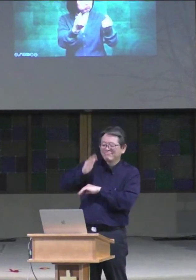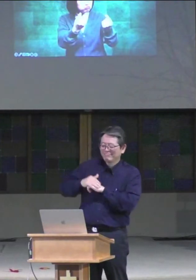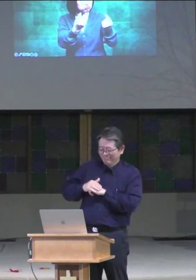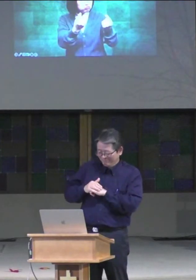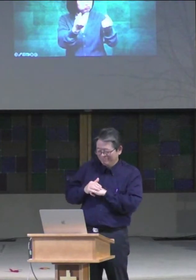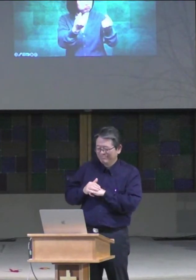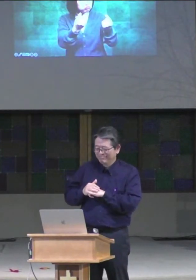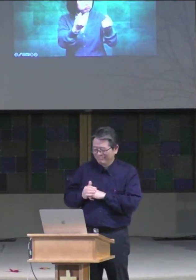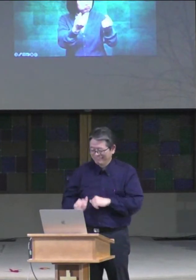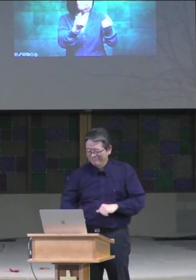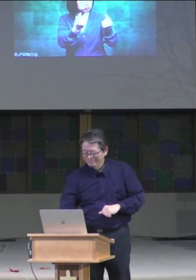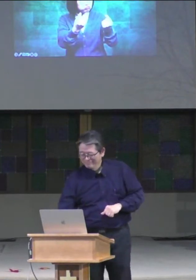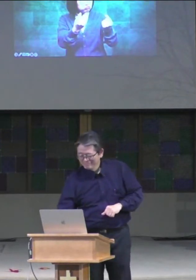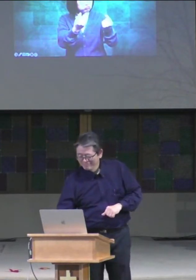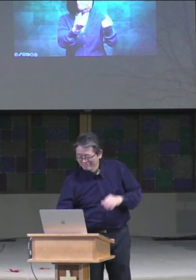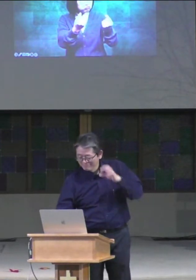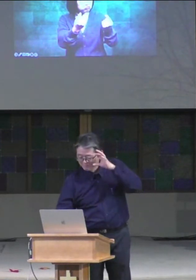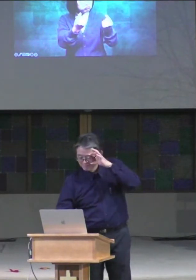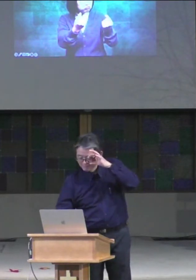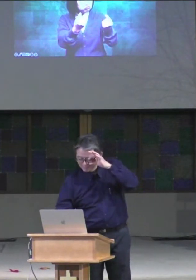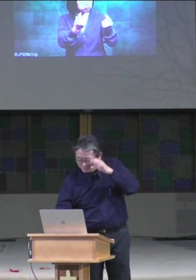you for all you did to make me who I am.